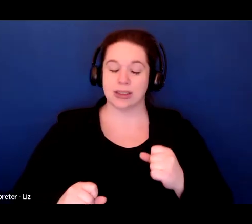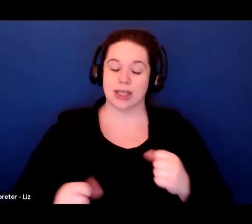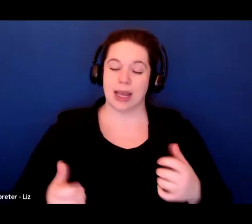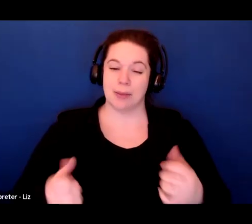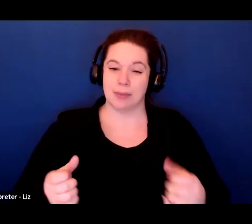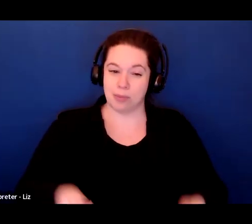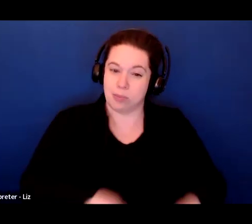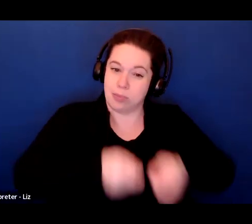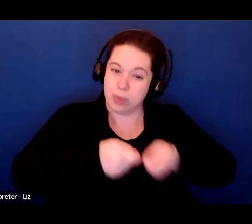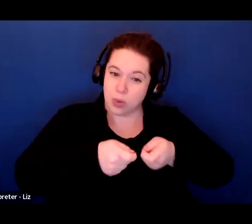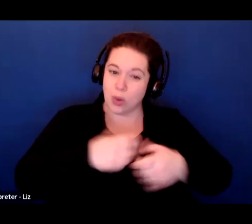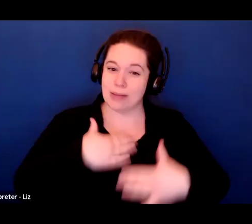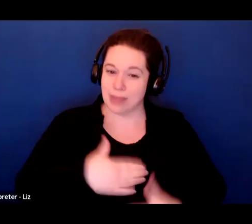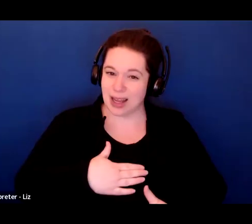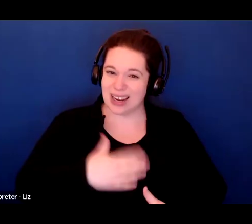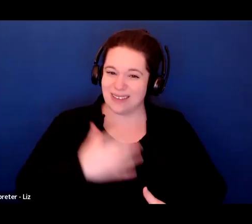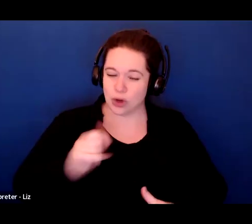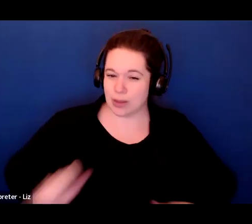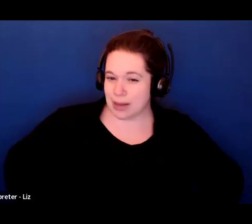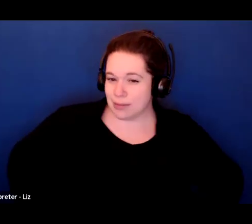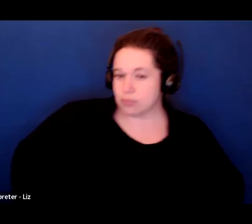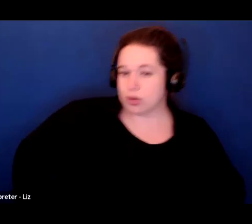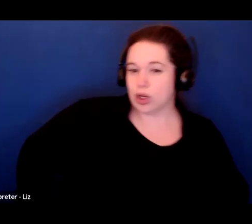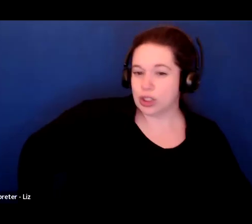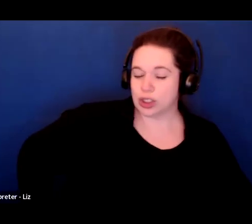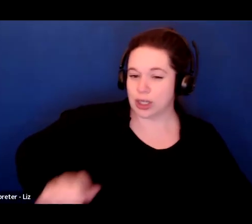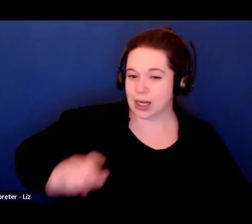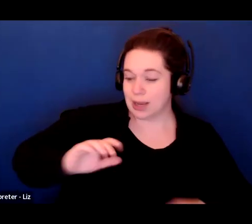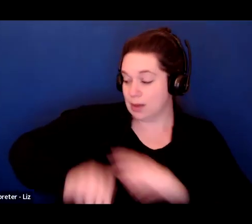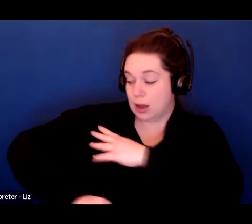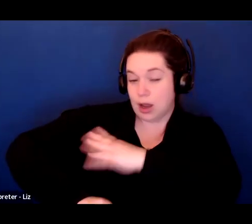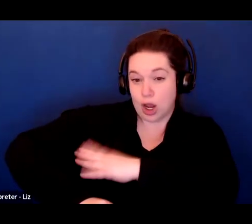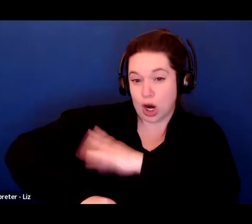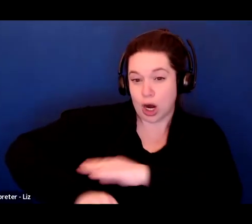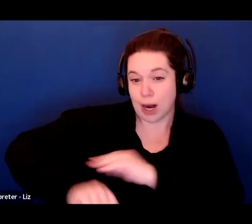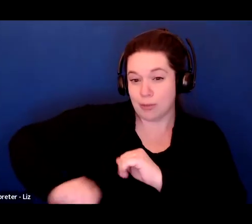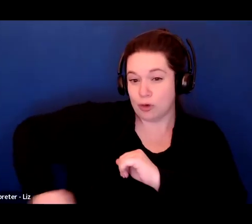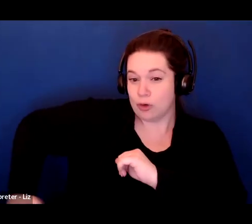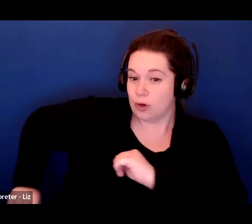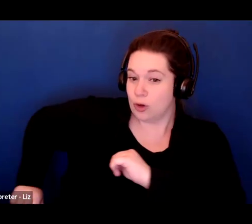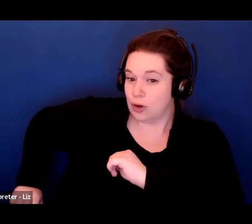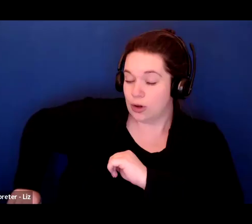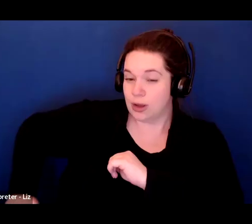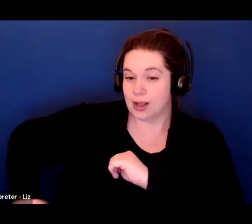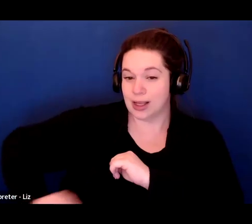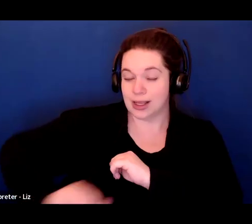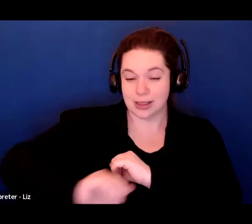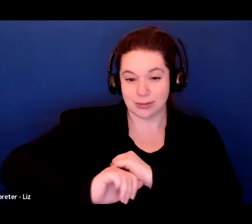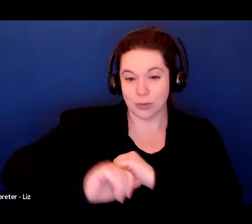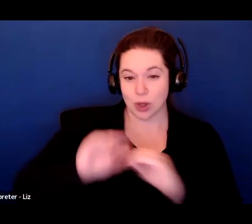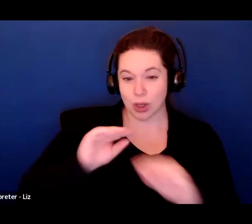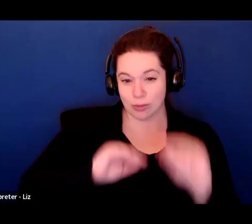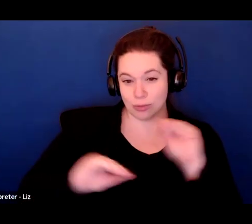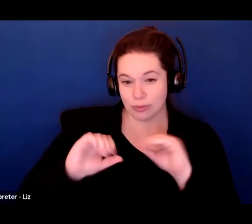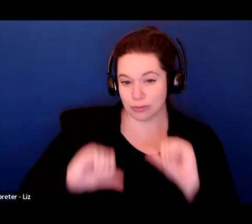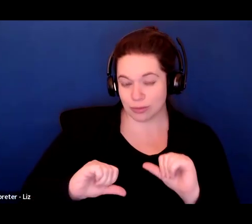they forget you. There's a little bit of push, like I can move my arm back here. And sometimes if you're doing your